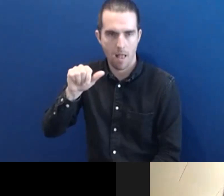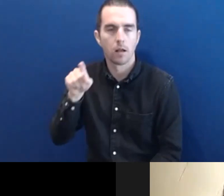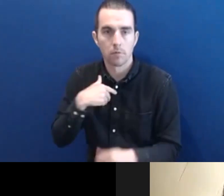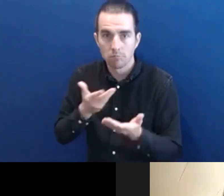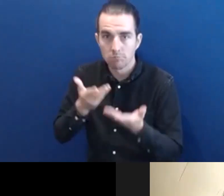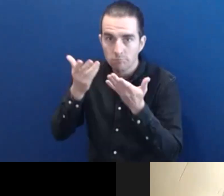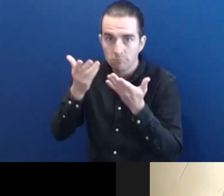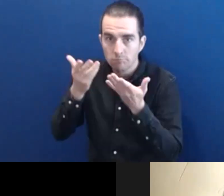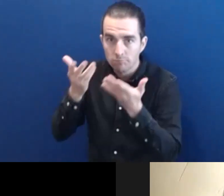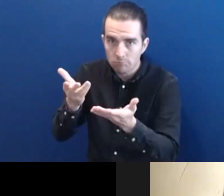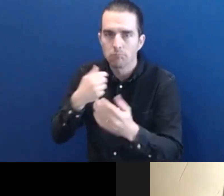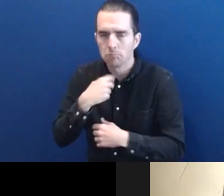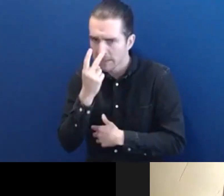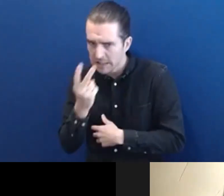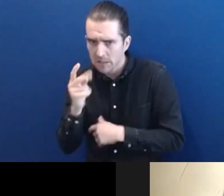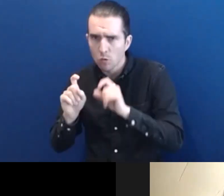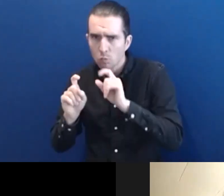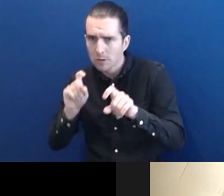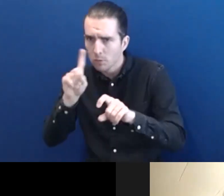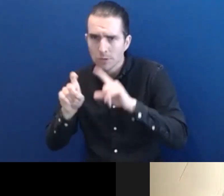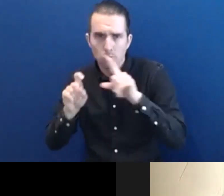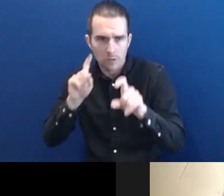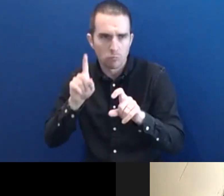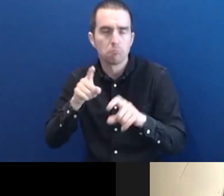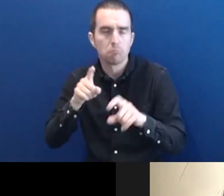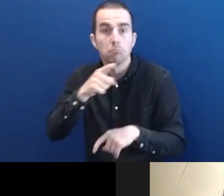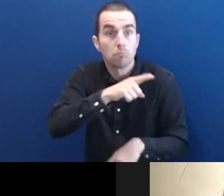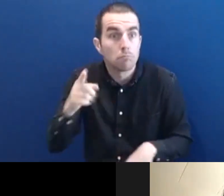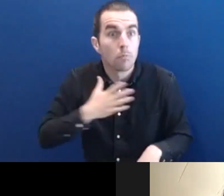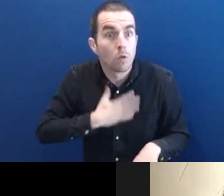start the discussion after that. Thank you.